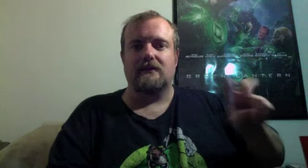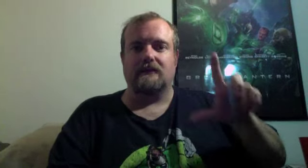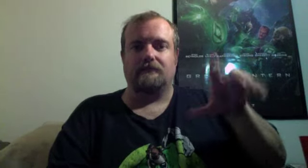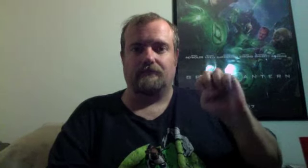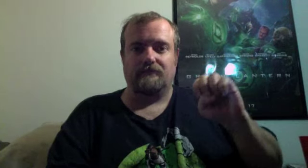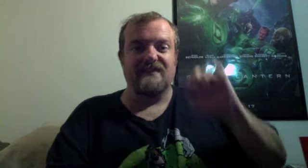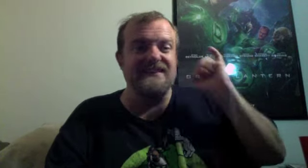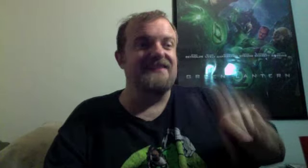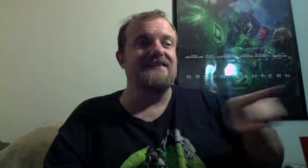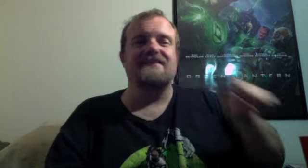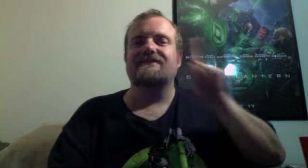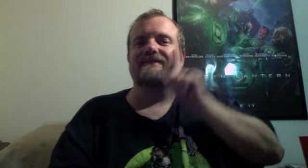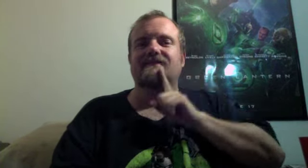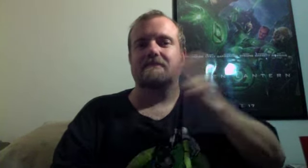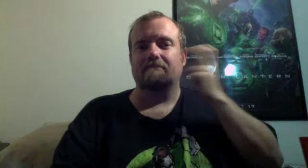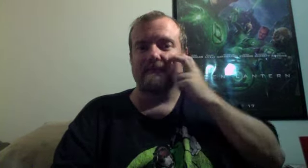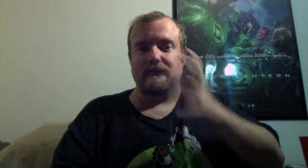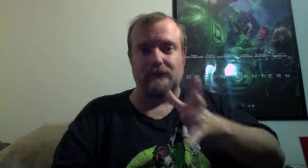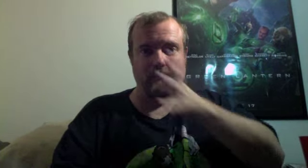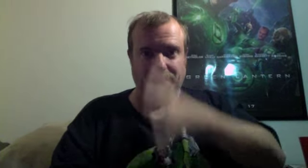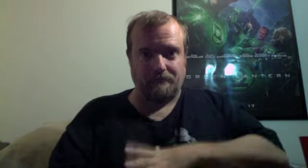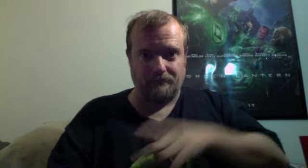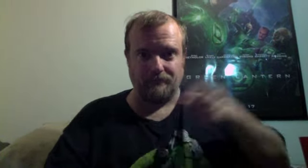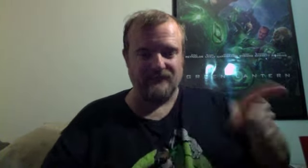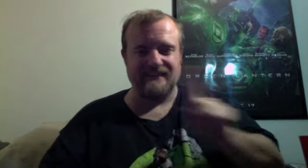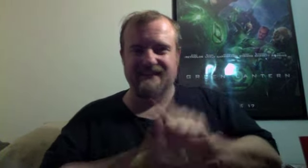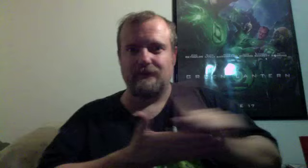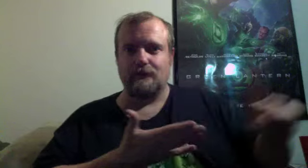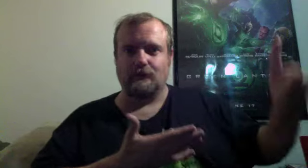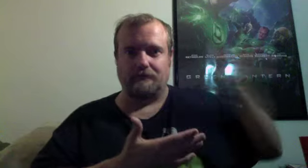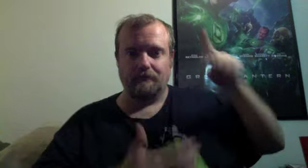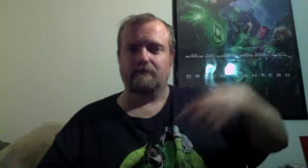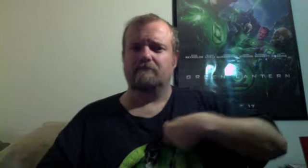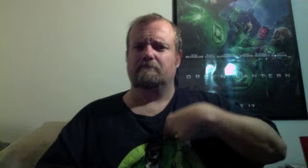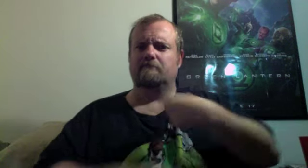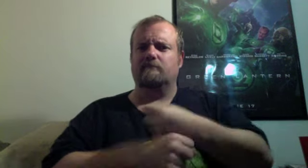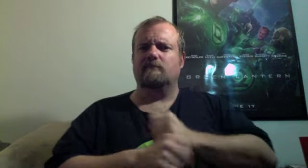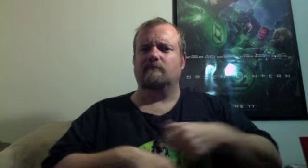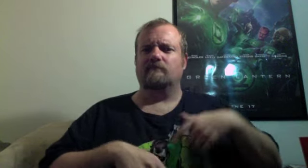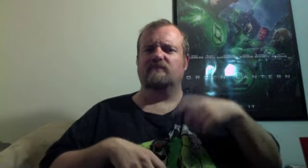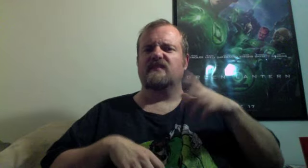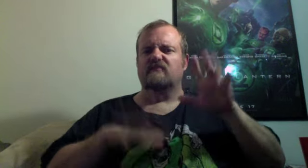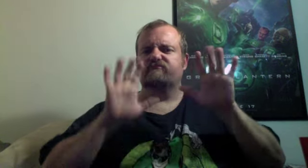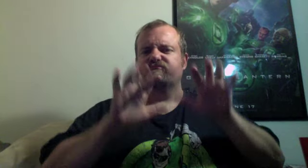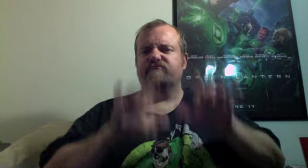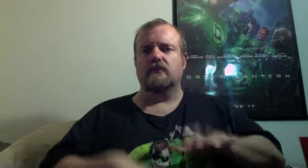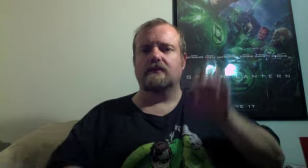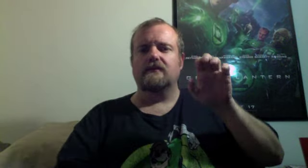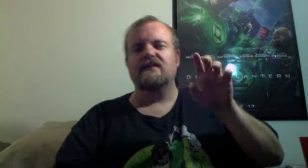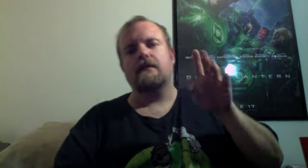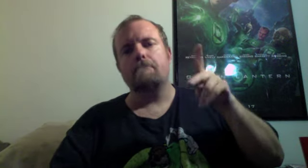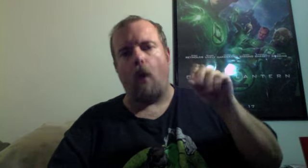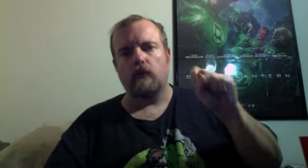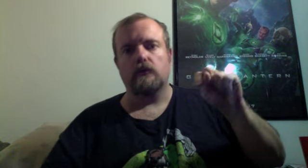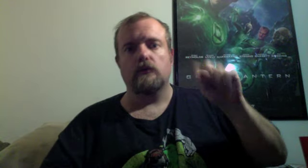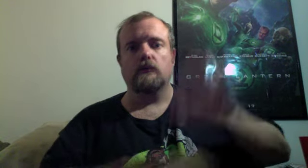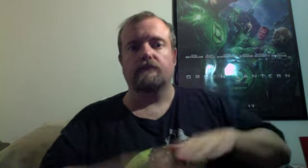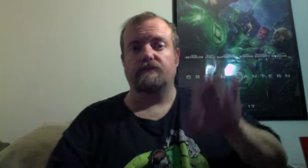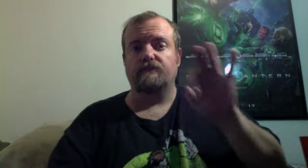Your sofa collapsed from sagging springs? It's impossible to get up. Now get instant sagging sofa support with Furniture Fix.